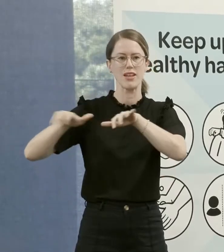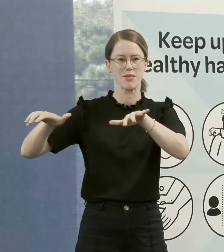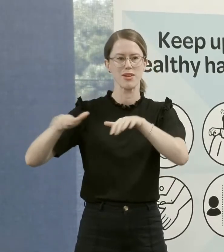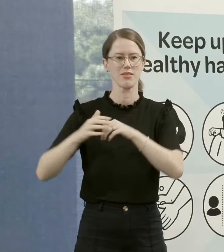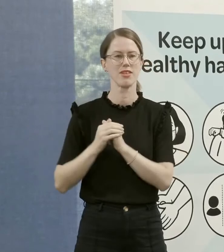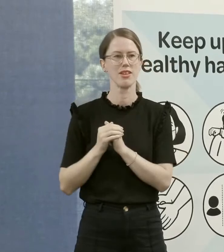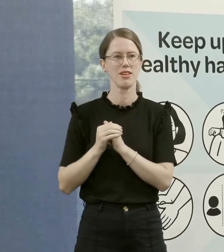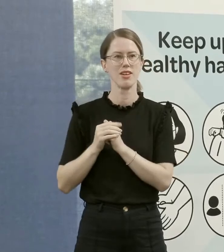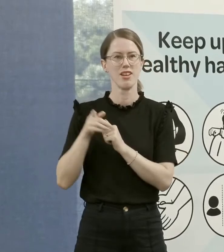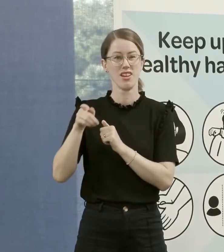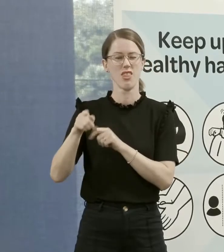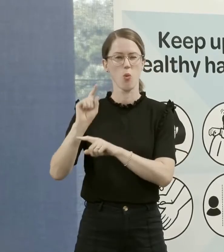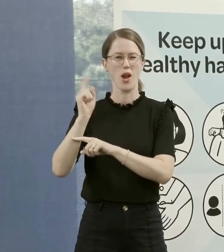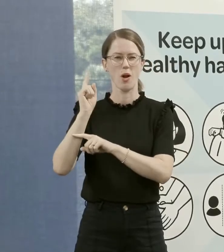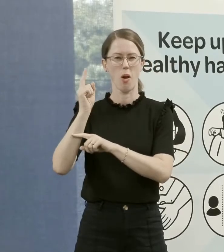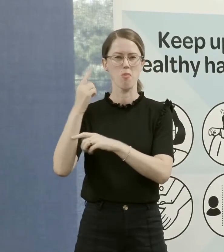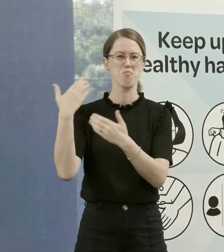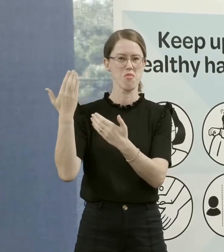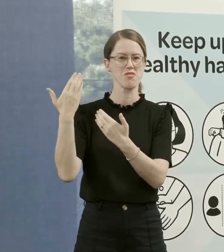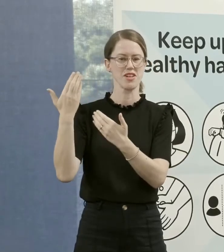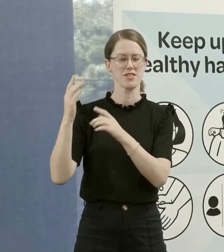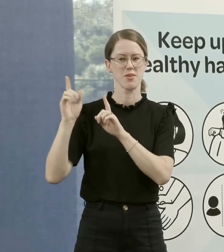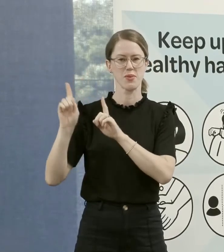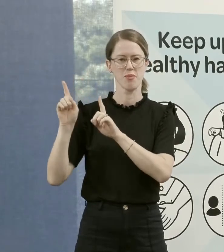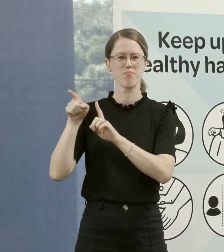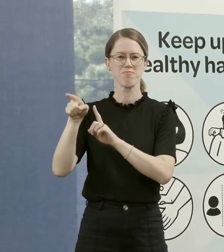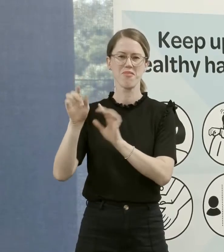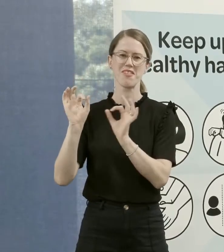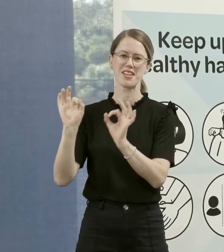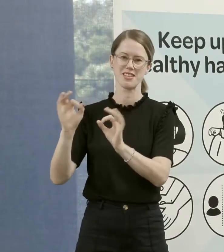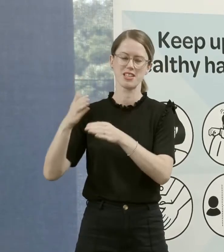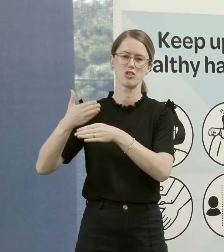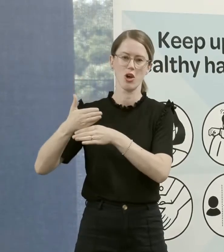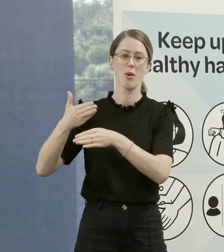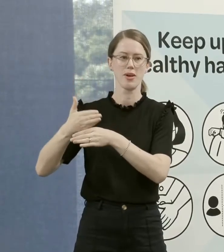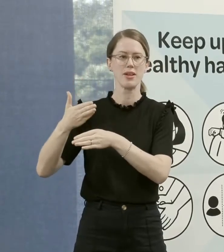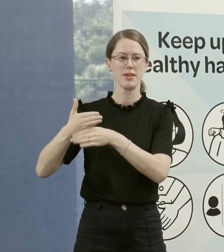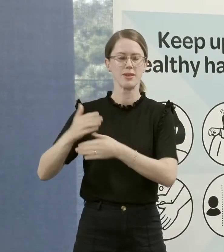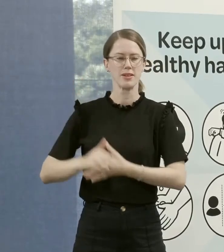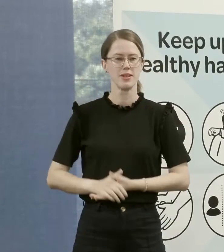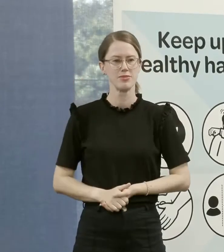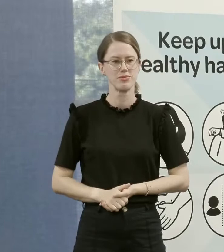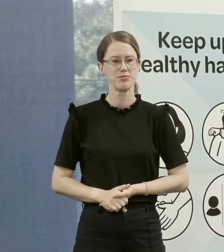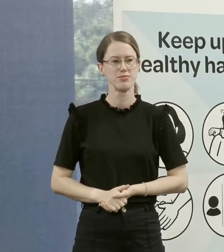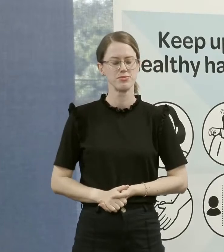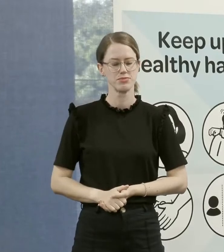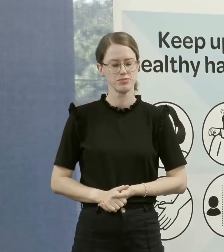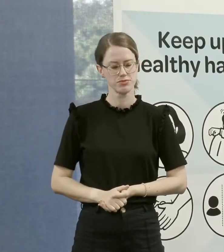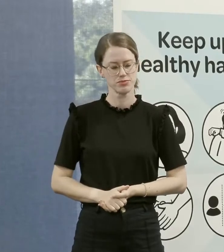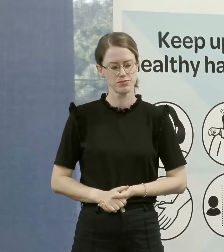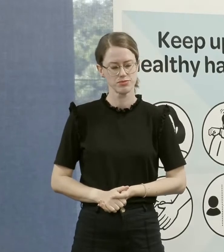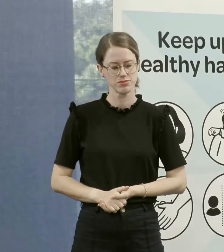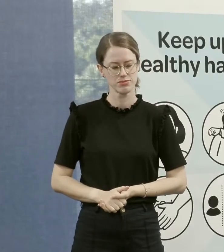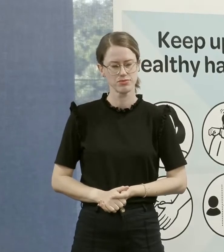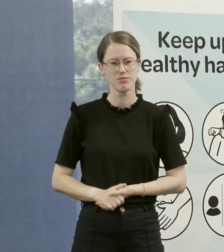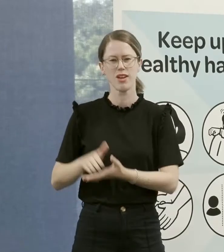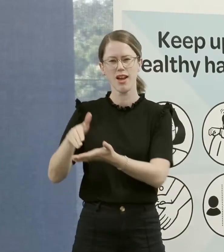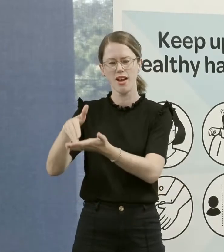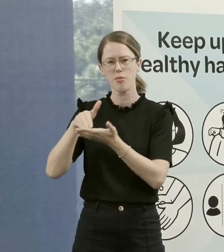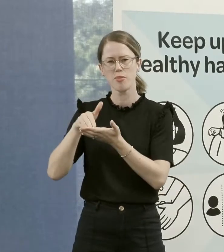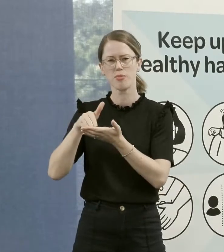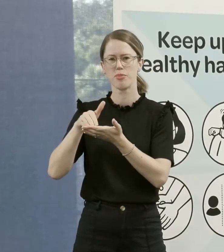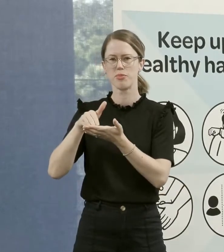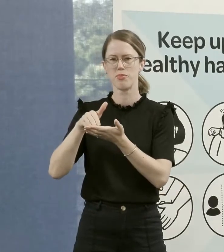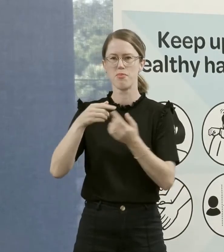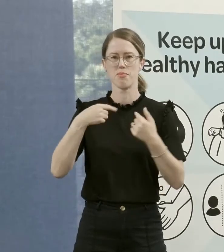in particular at the 1 p.m. stand-ups. They do a fantastic job, and it has helped communicate